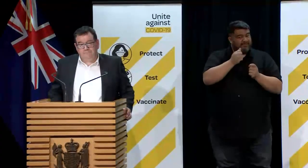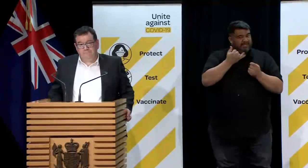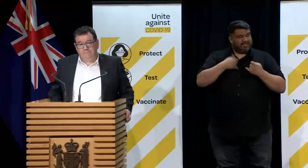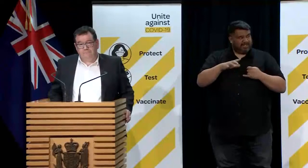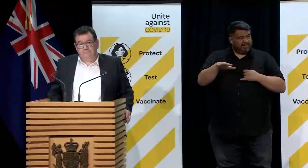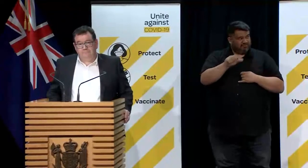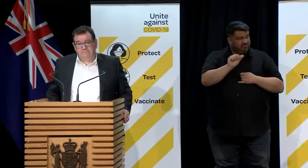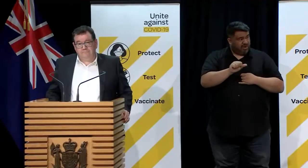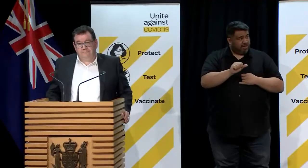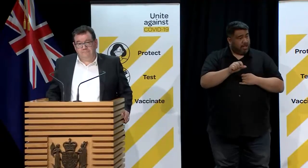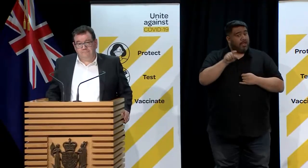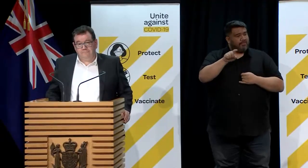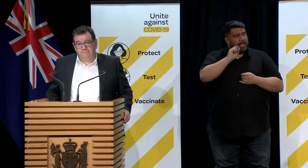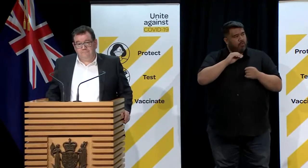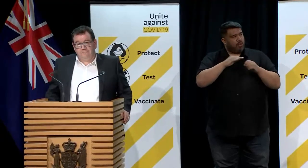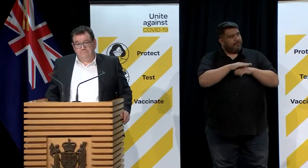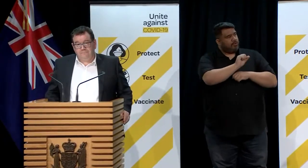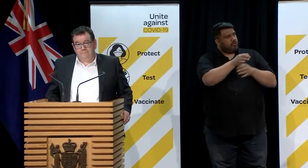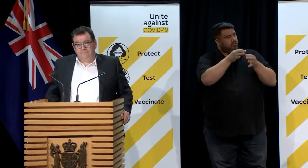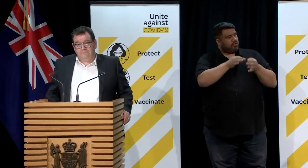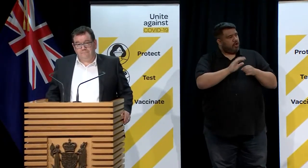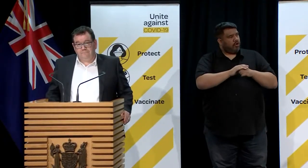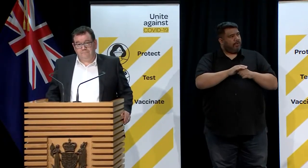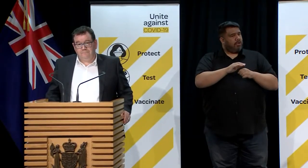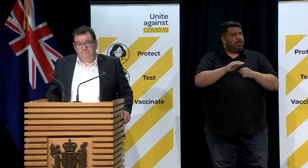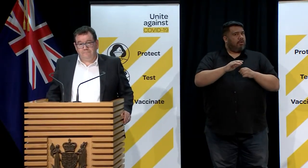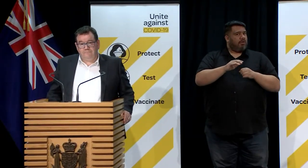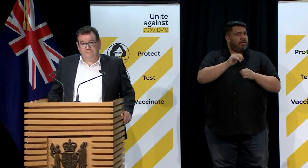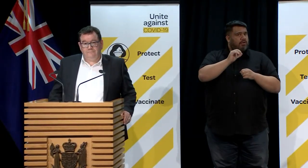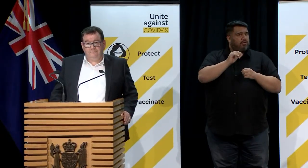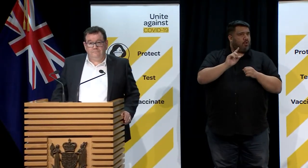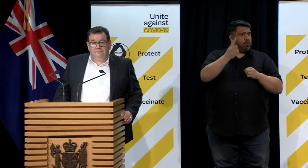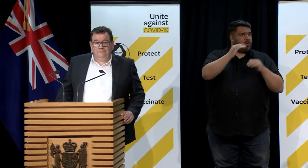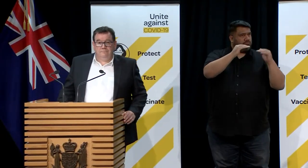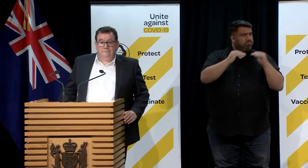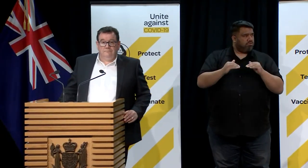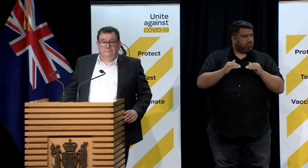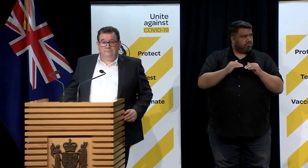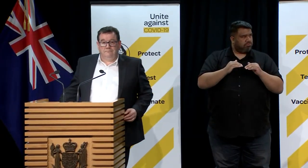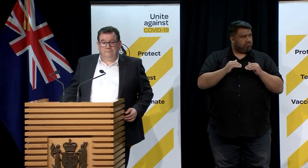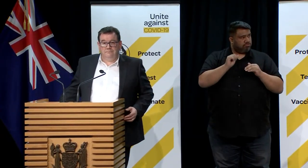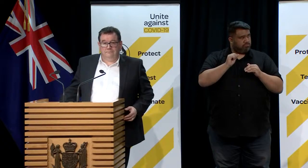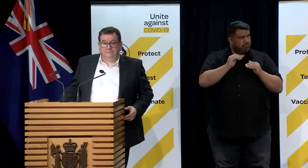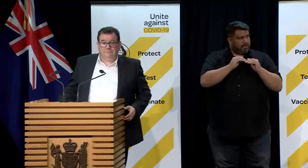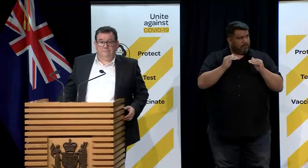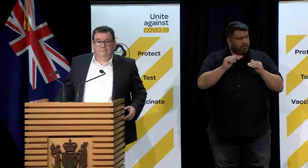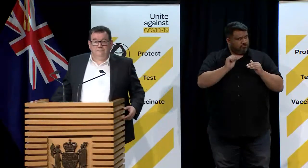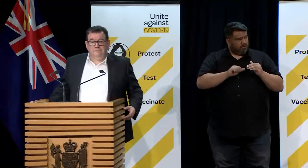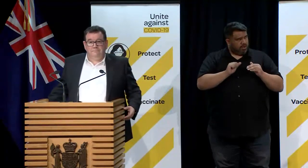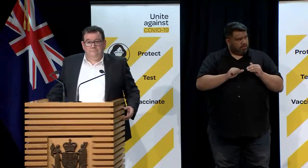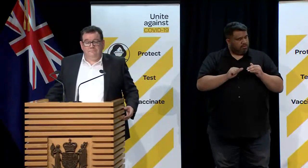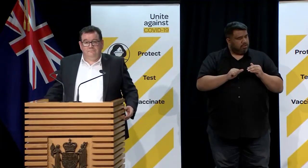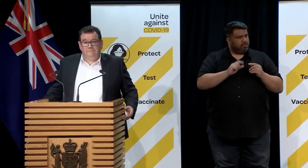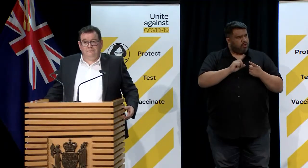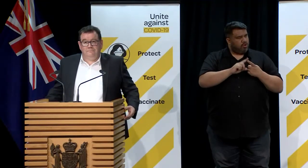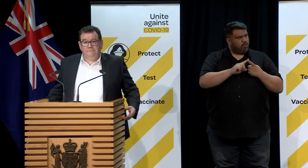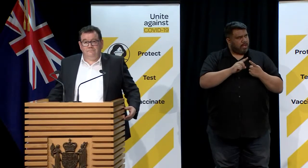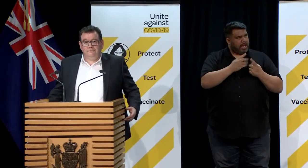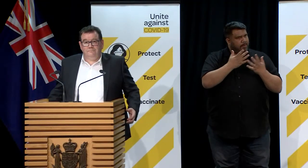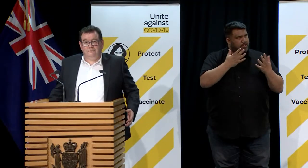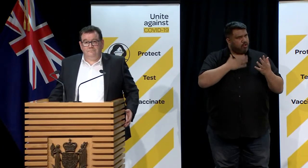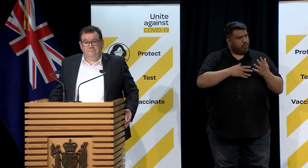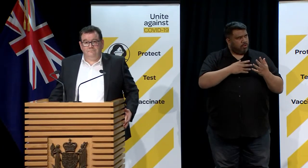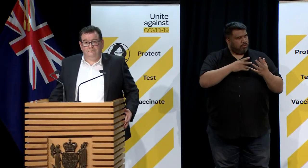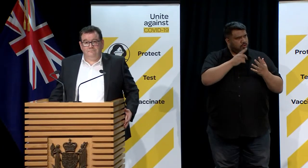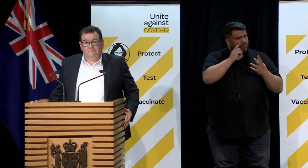on Monday about whether Auckland moves out of level 4. What do you need to see in terms of those testing numbers? What would you like to see? And also, how much of a bearing do those